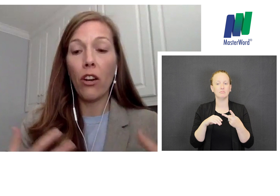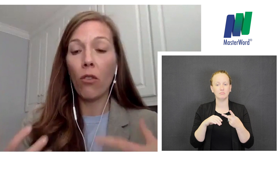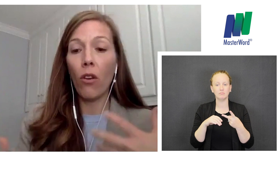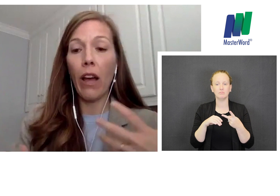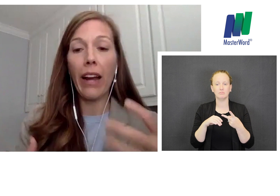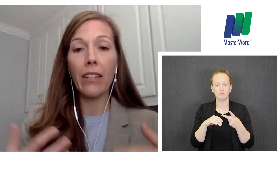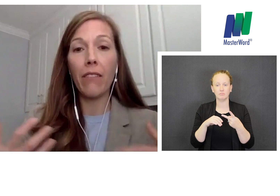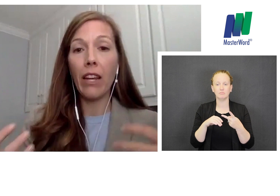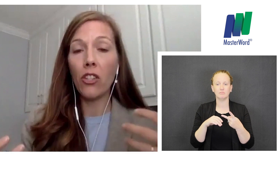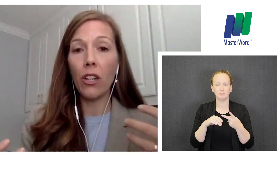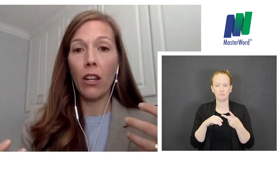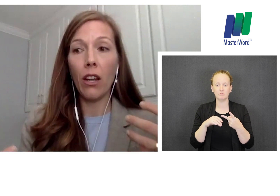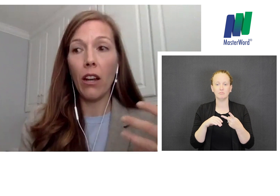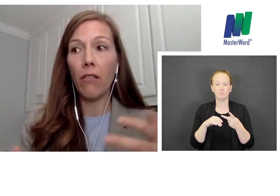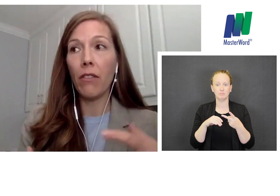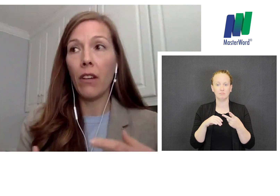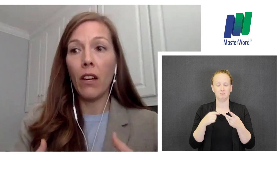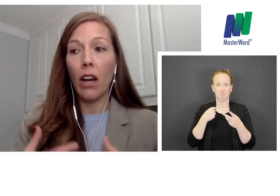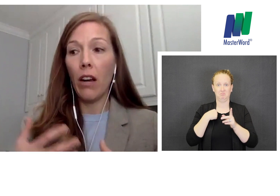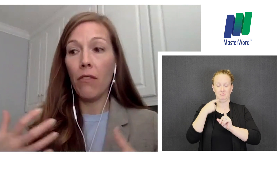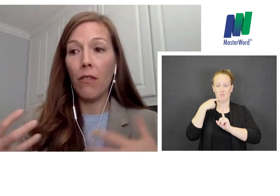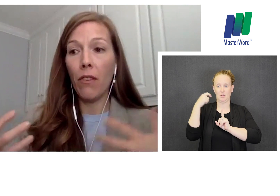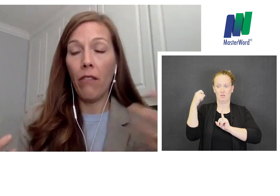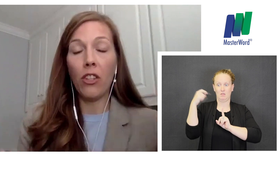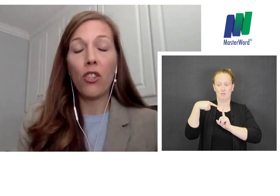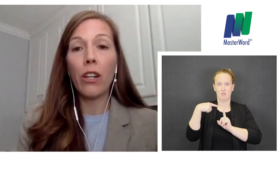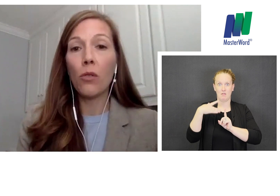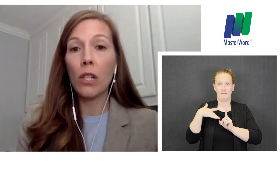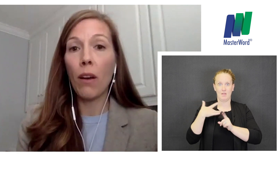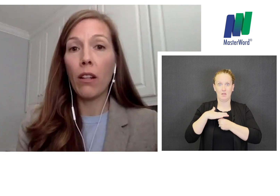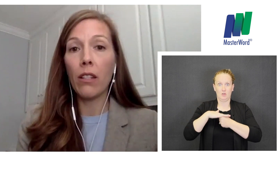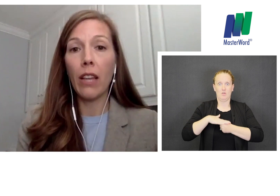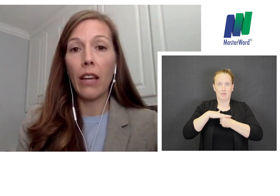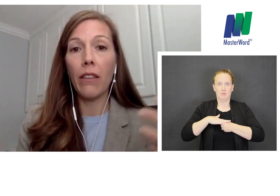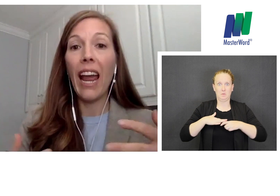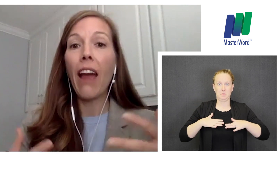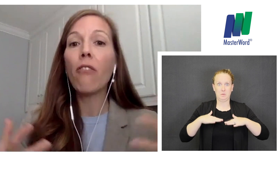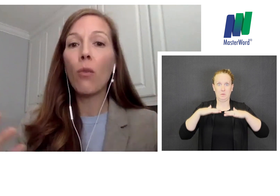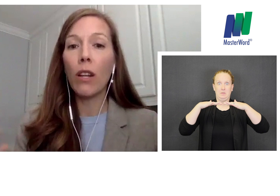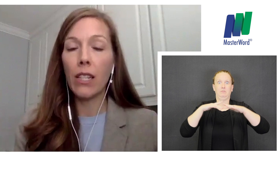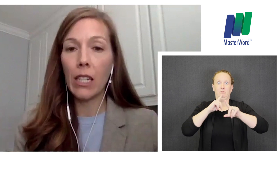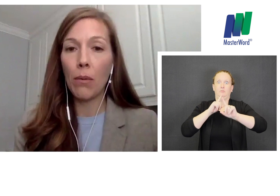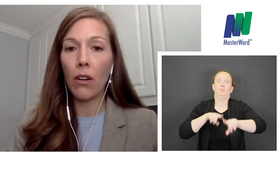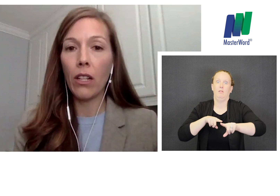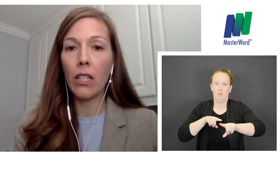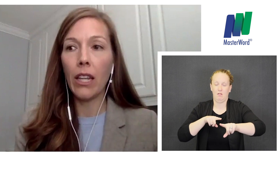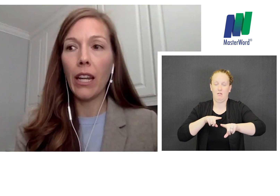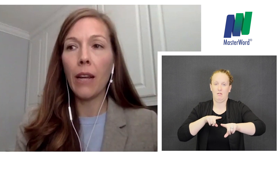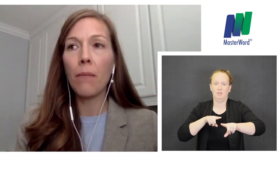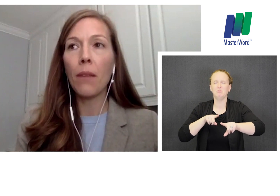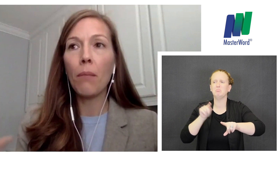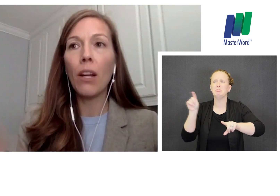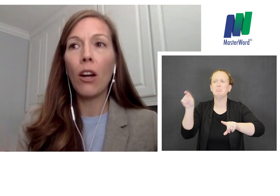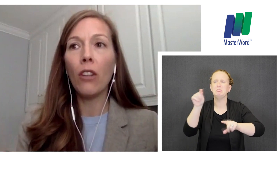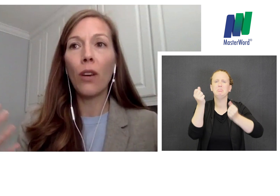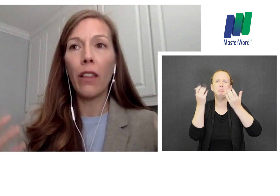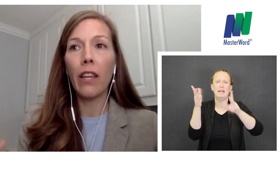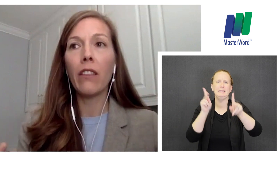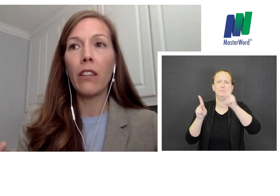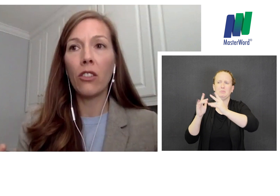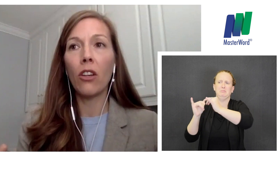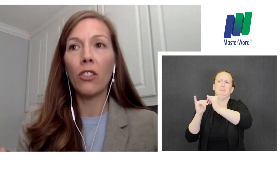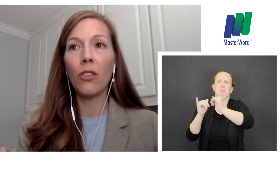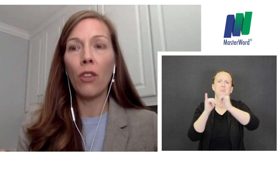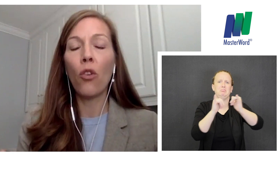the general activation of the stress response that everyone is experiencing, but also I